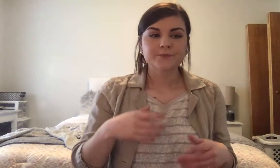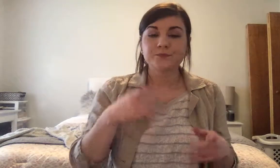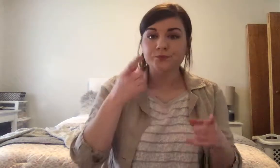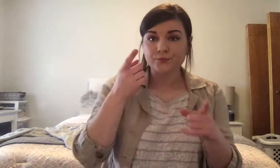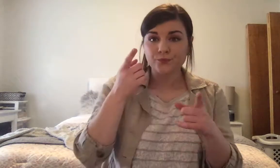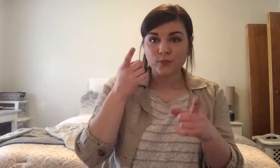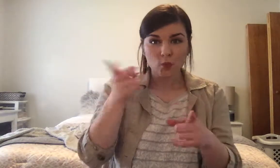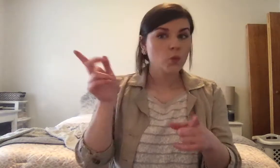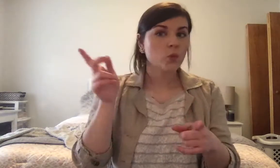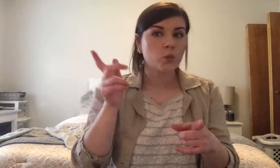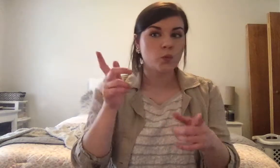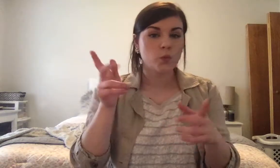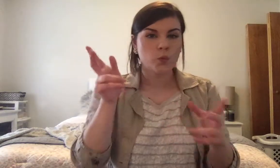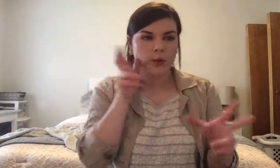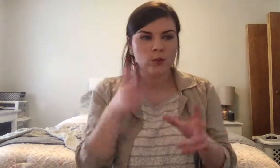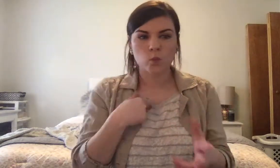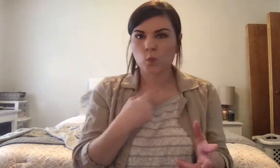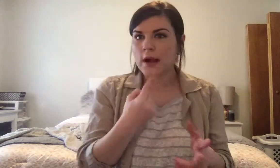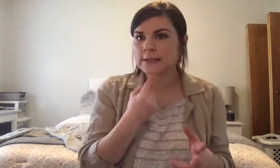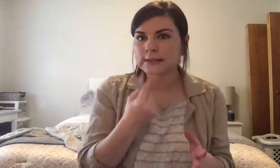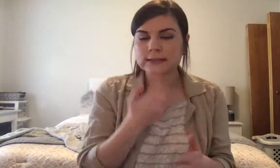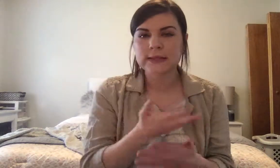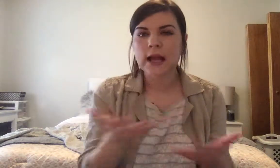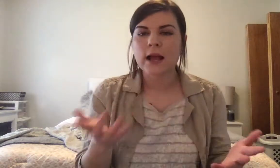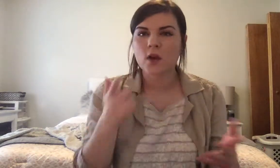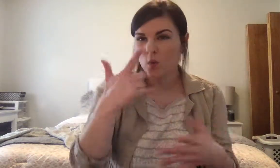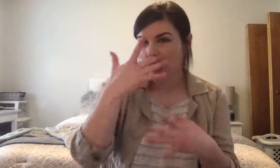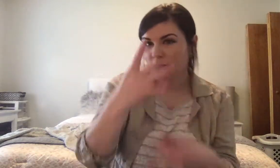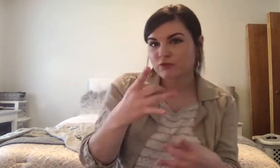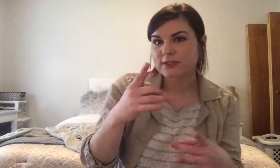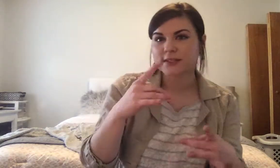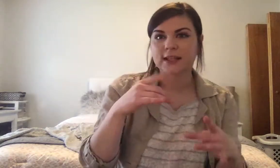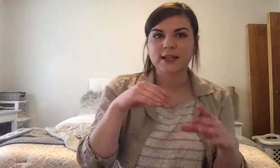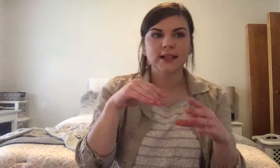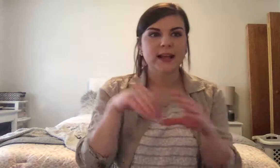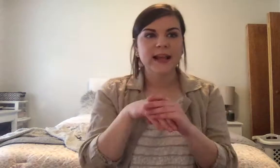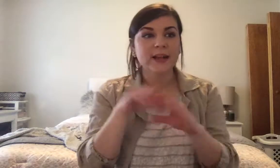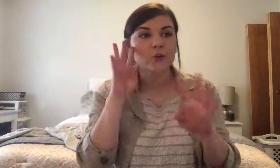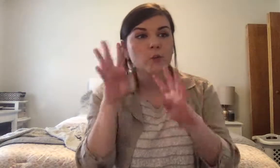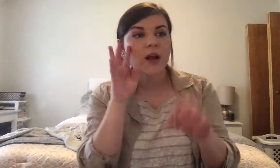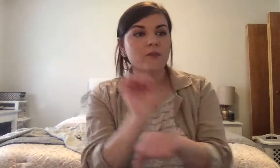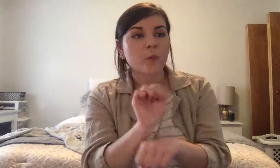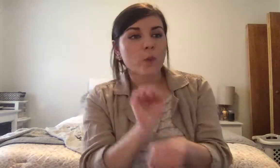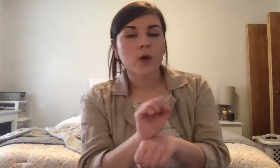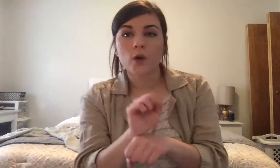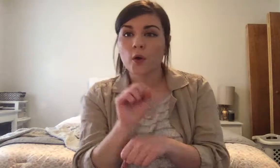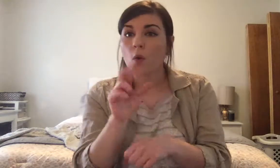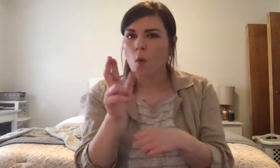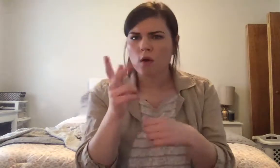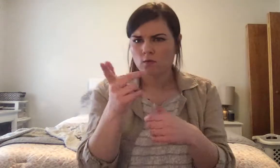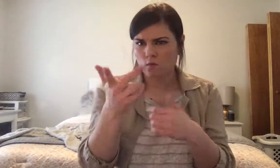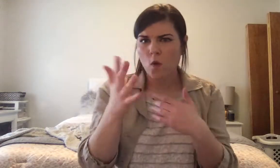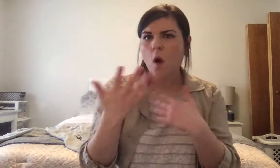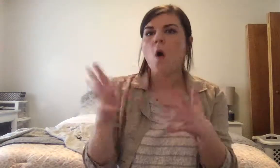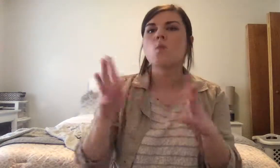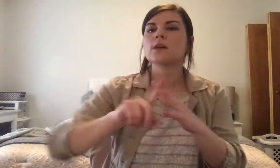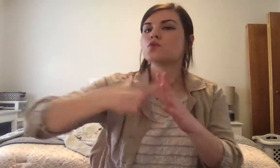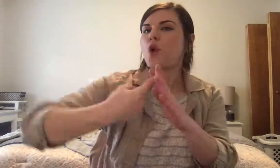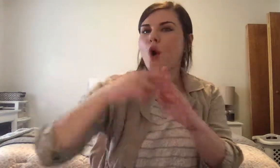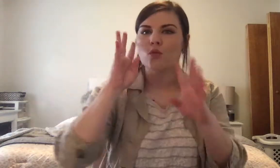person who's listening to this and you're interested in doing creative work, or maybe you're already doing creative work, and maybe you're in that period